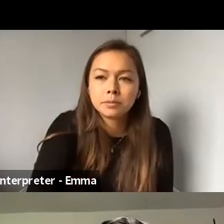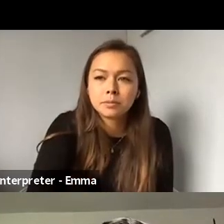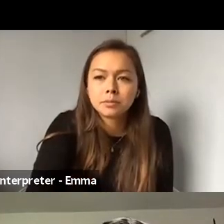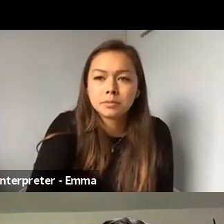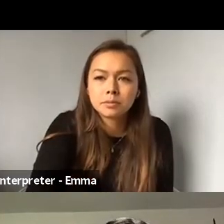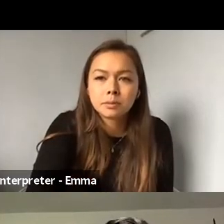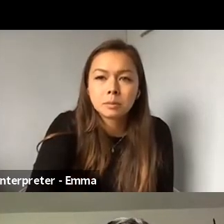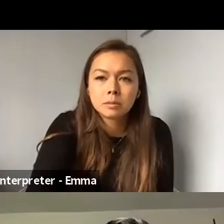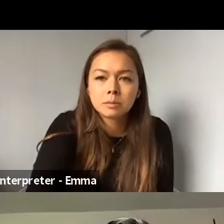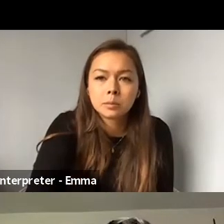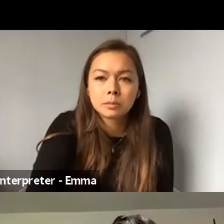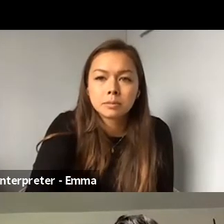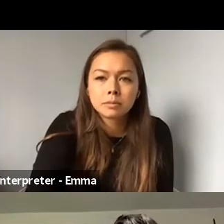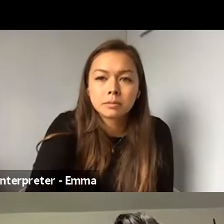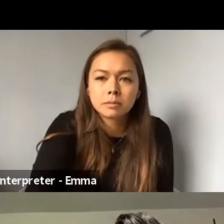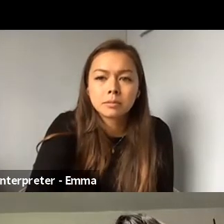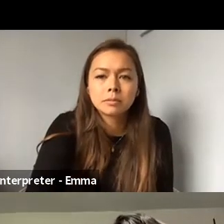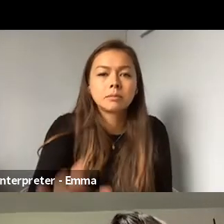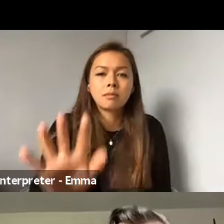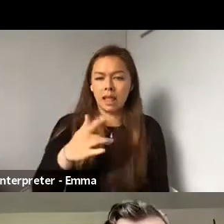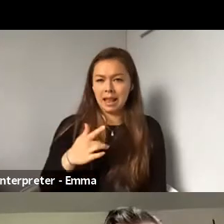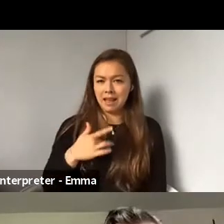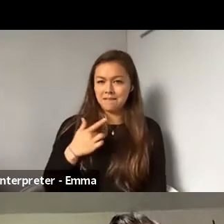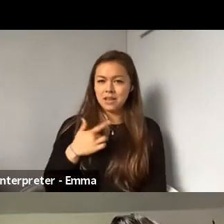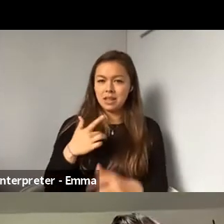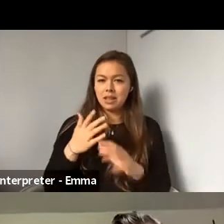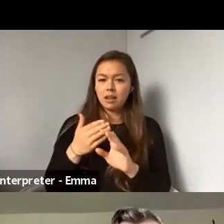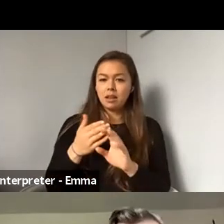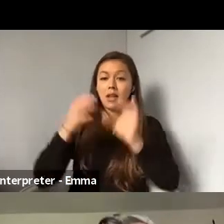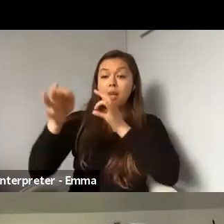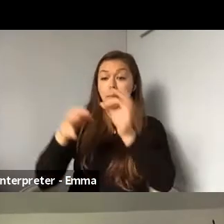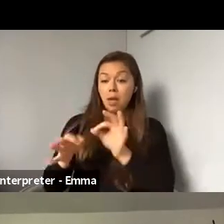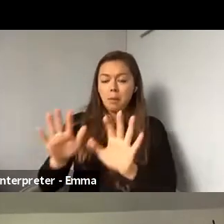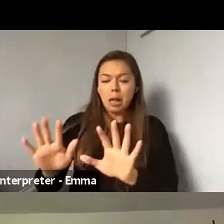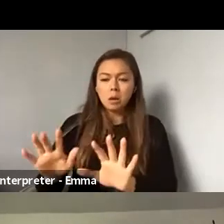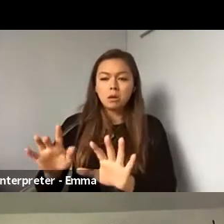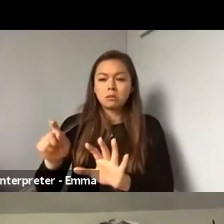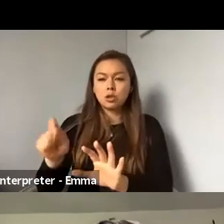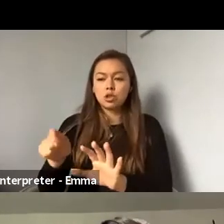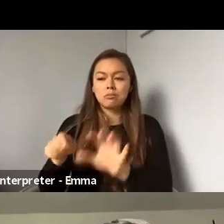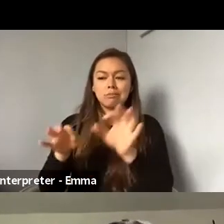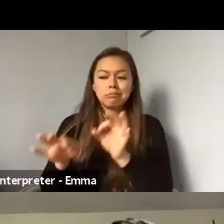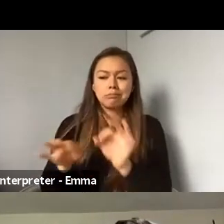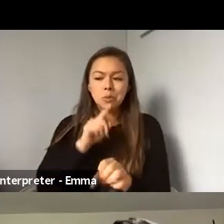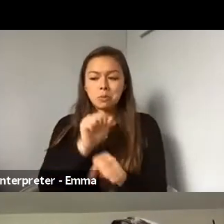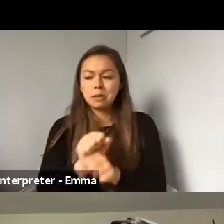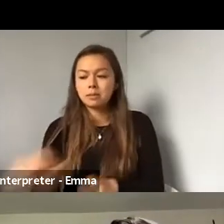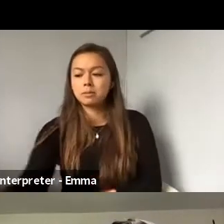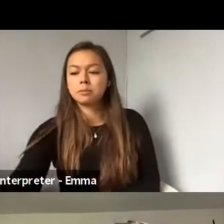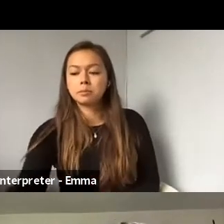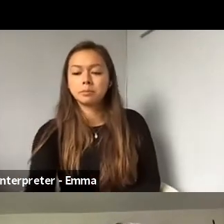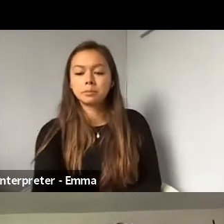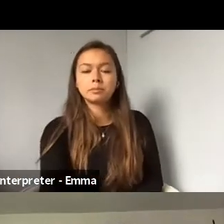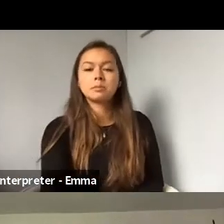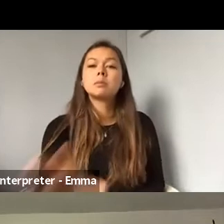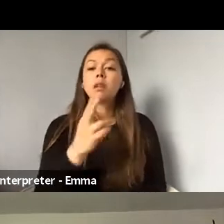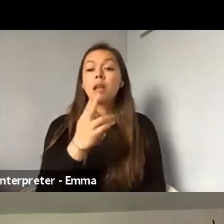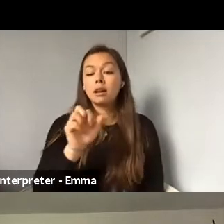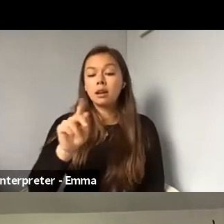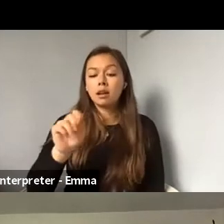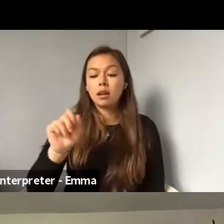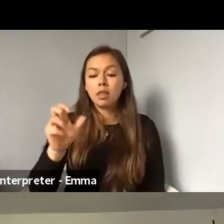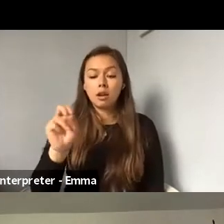like I should have actually explained this. So I'm really happy this question came up. So a hackathon is usually a large event with a large number of people